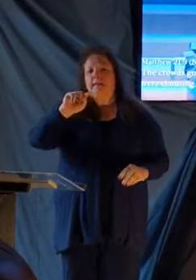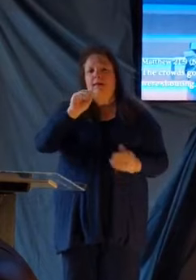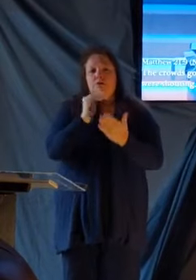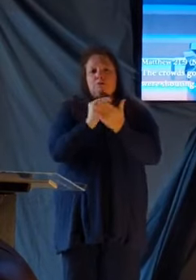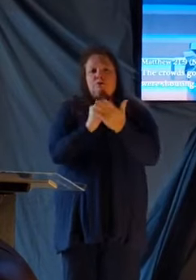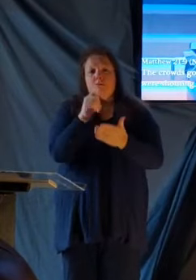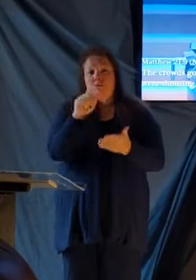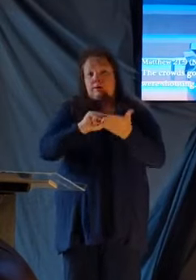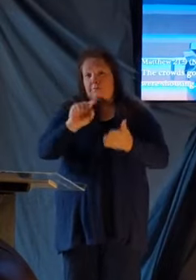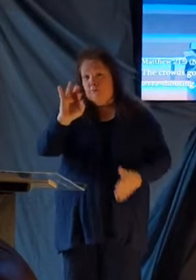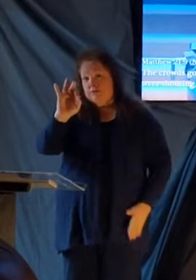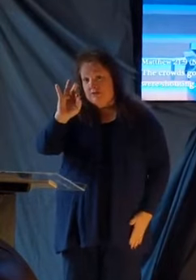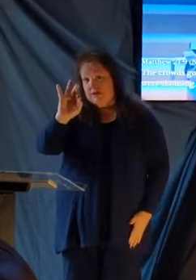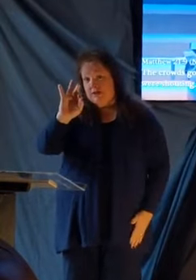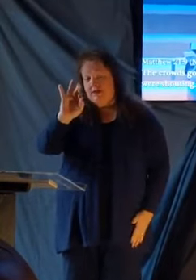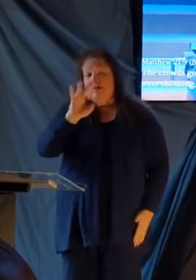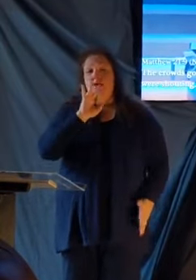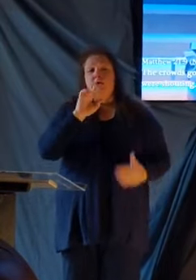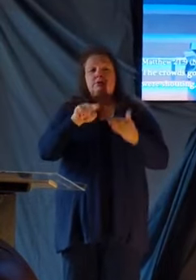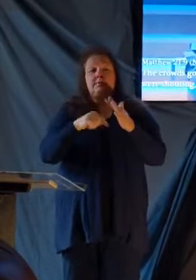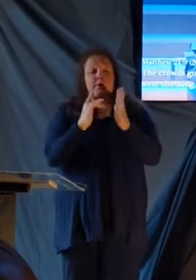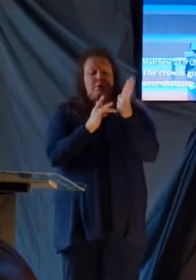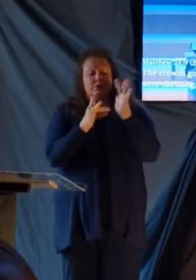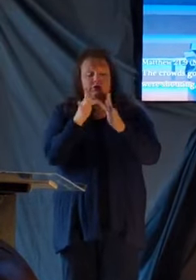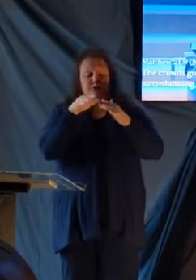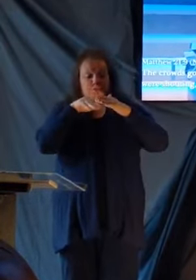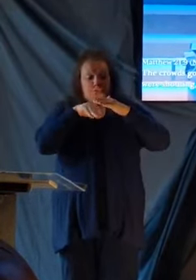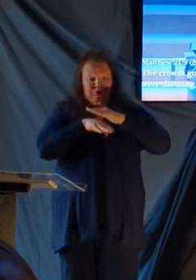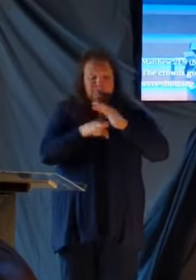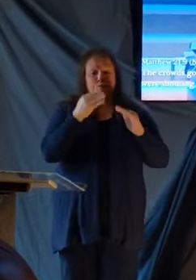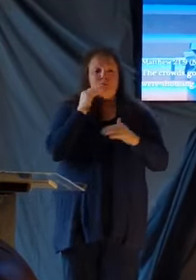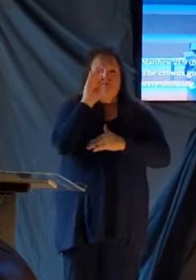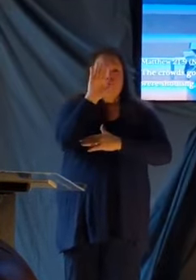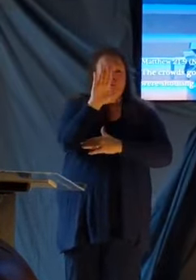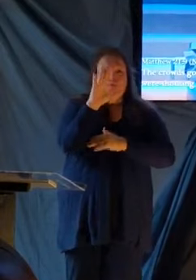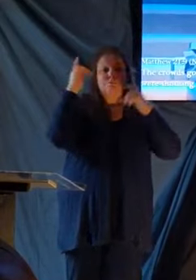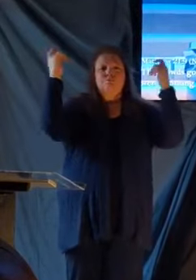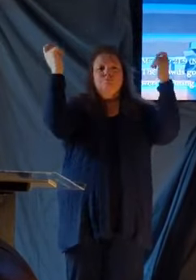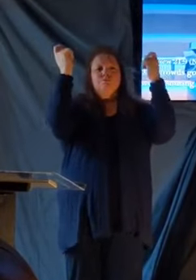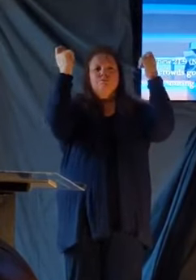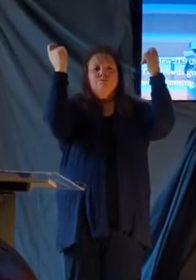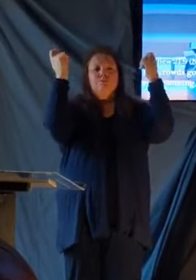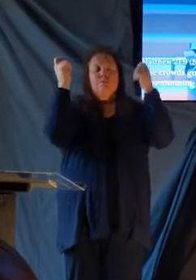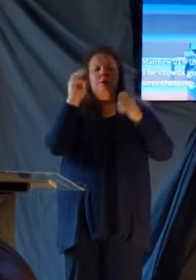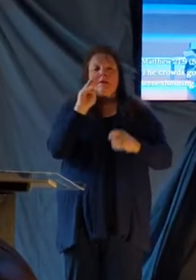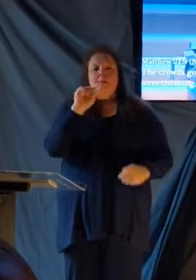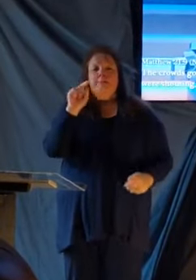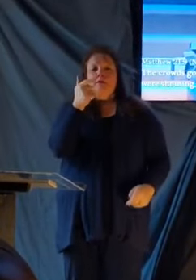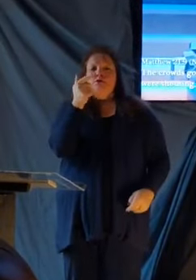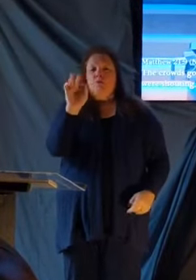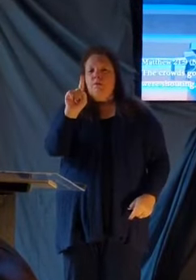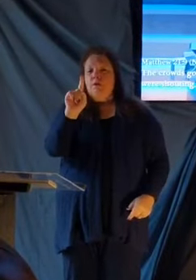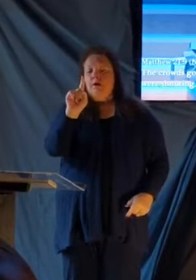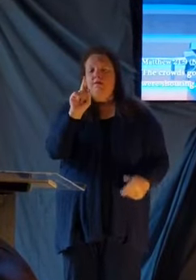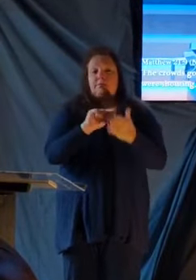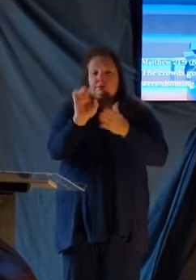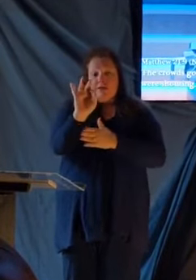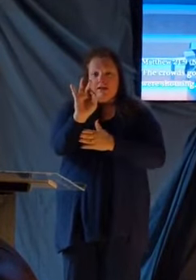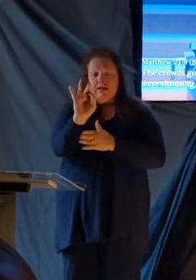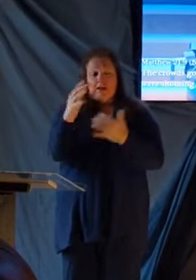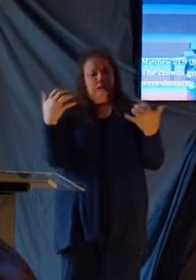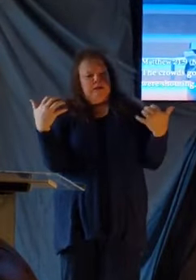9. This is talking about the triumphal entry of Jesus to Jerusalem. And Matthew 21, verse 9 says, "The crowds going ahead